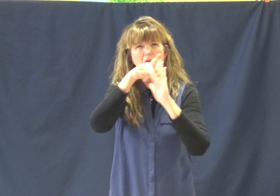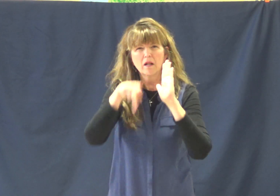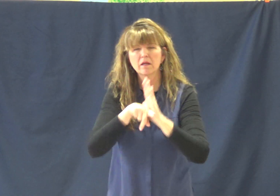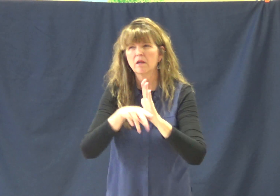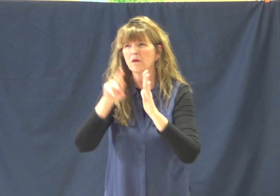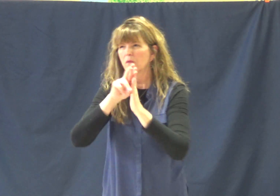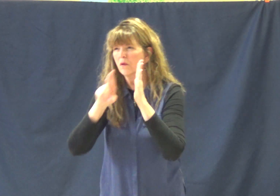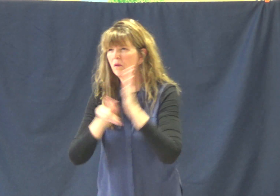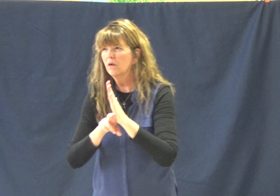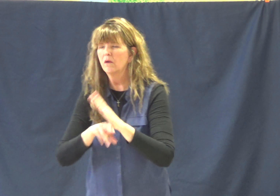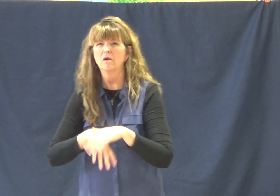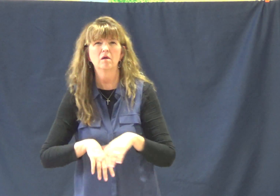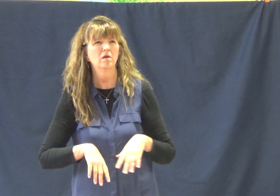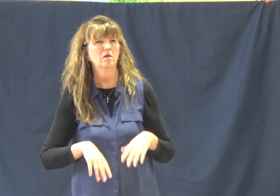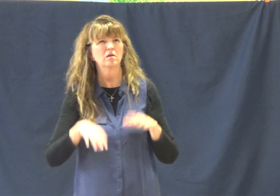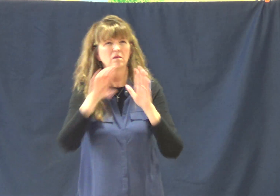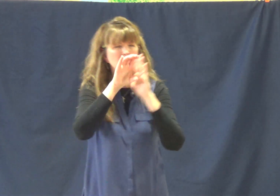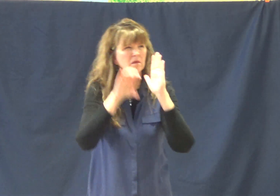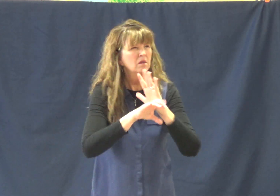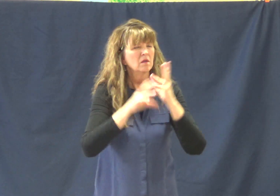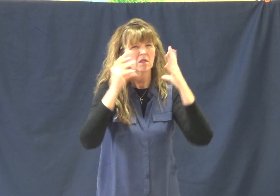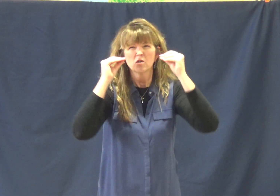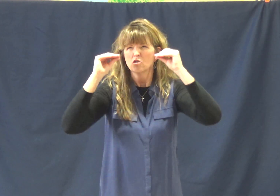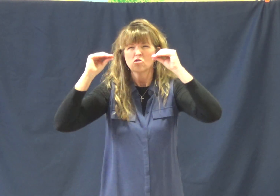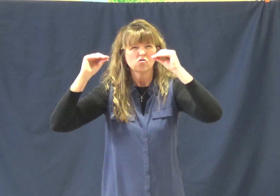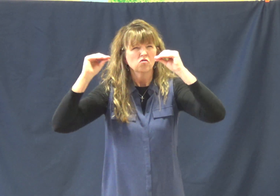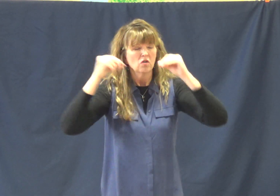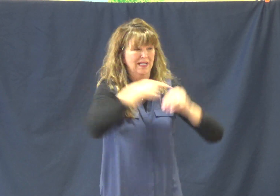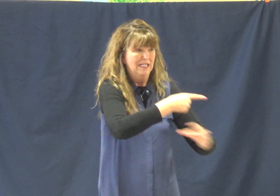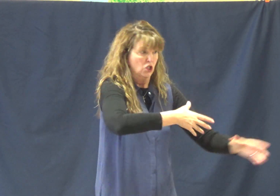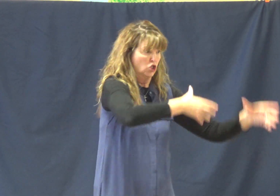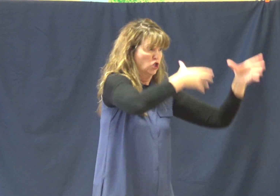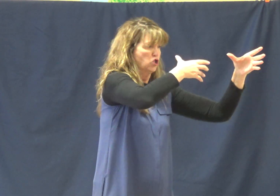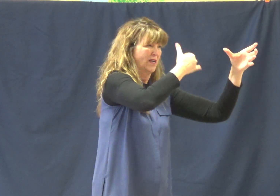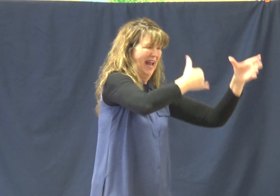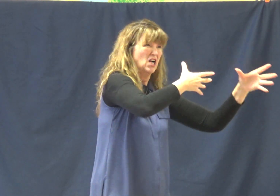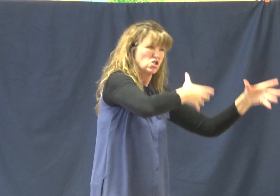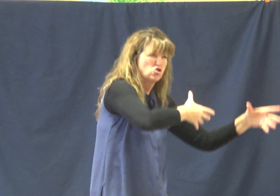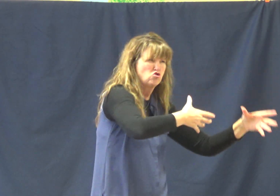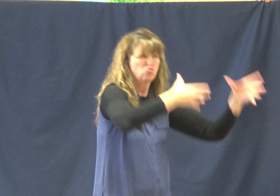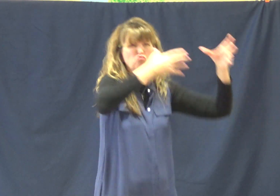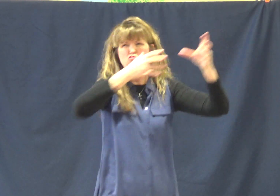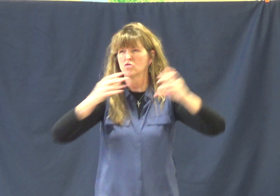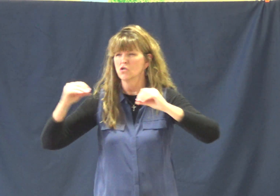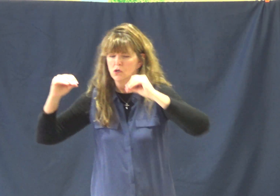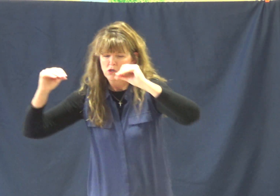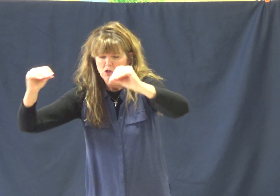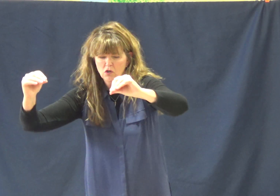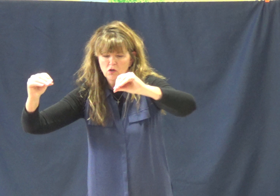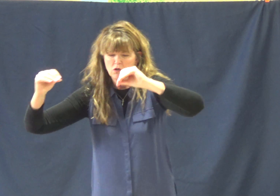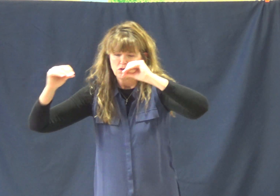Jewish laws, rules, the commandments. So he grew up and received